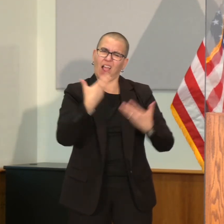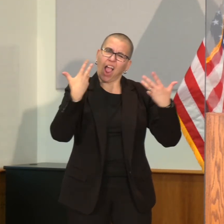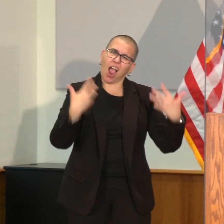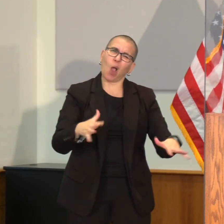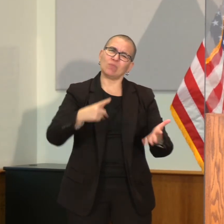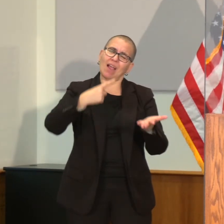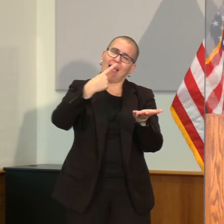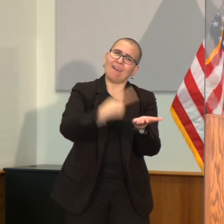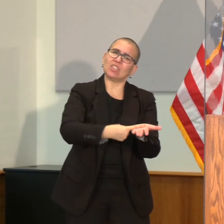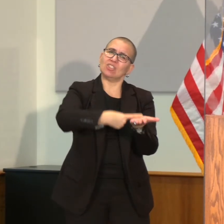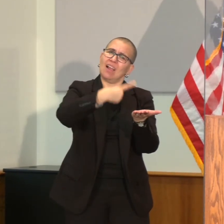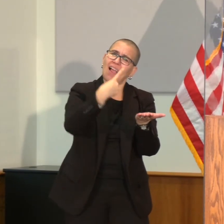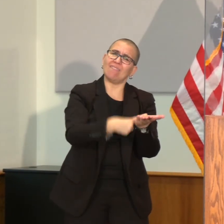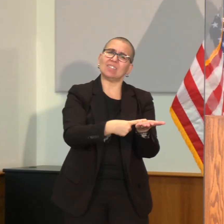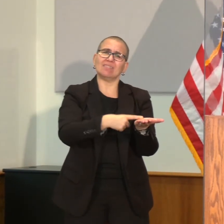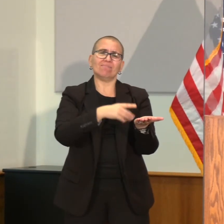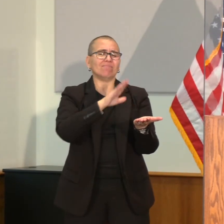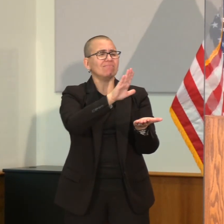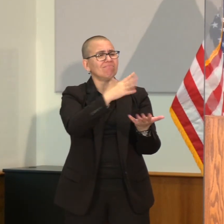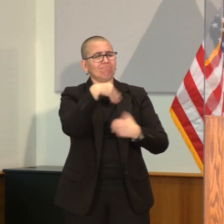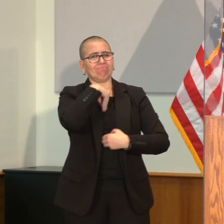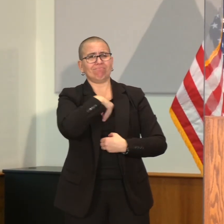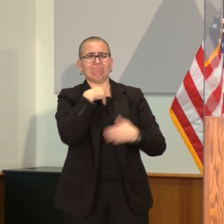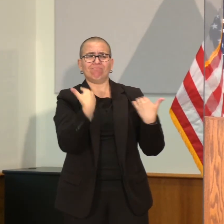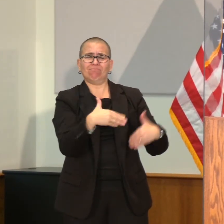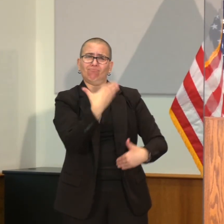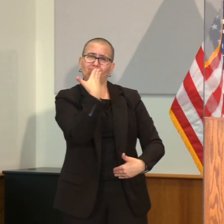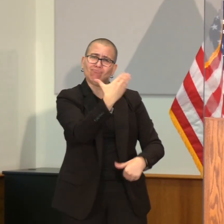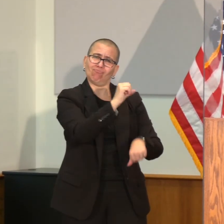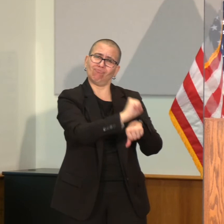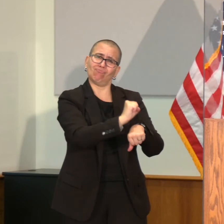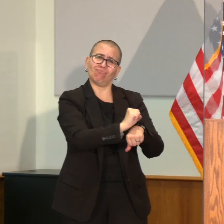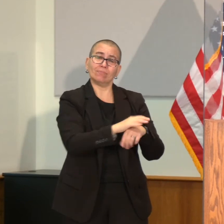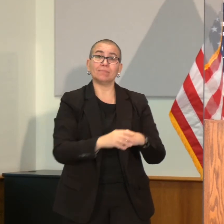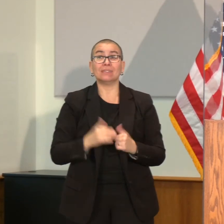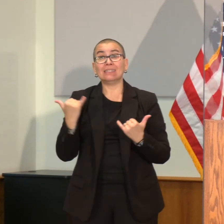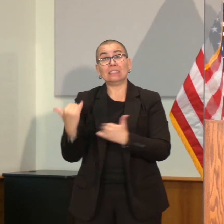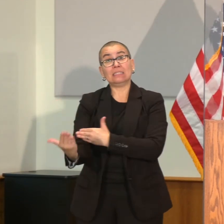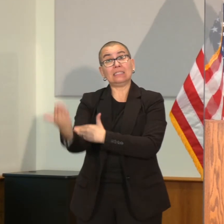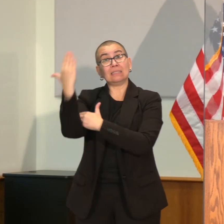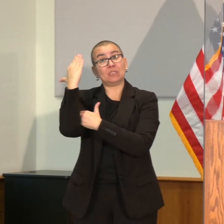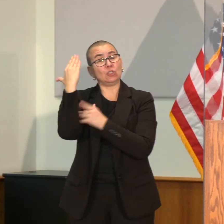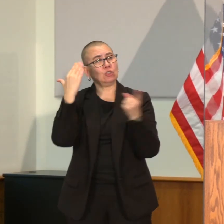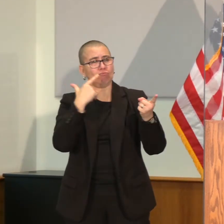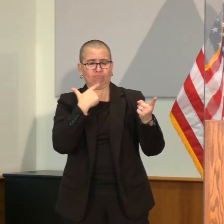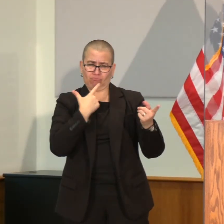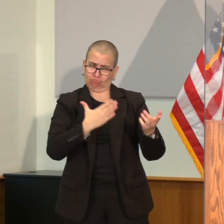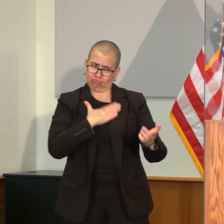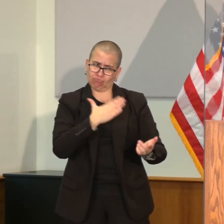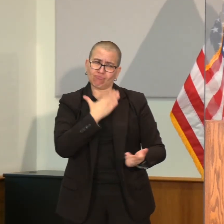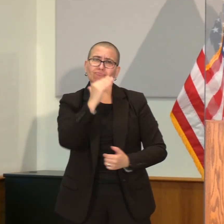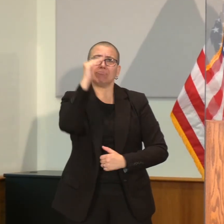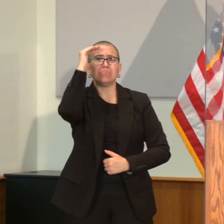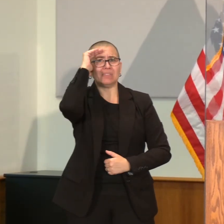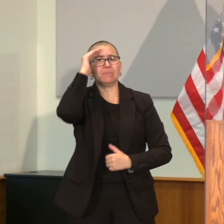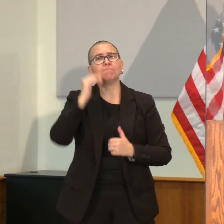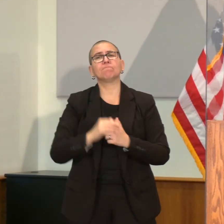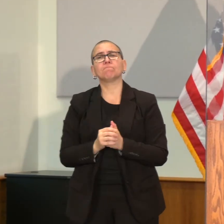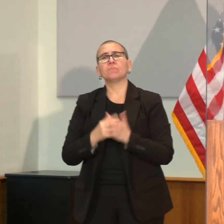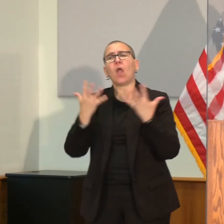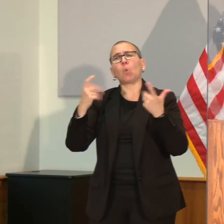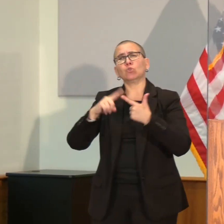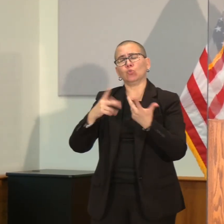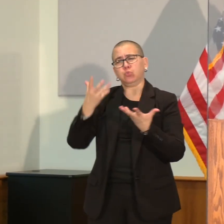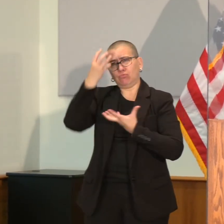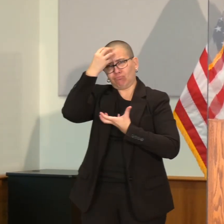kind words, your insightful words that you said in the beginning of this tells me that you listened to things that I had to say. And